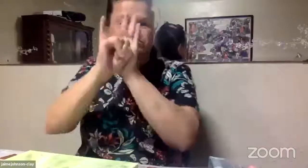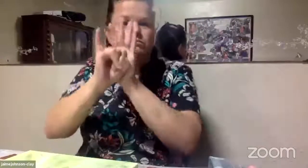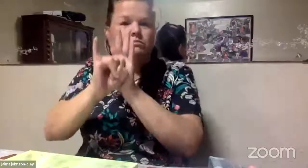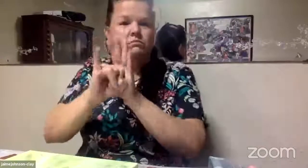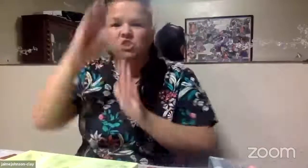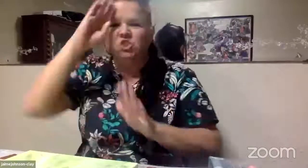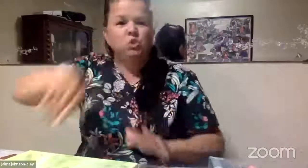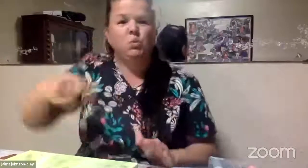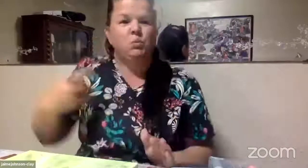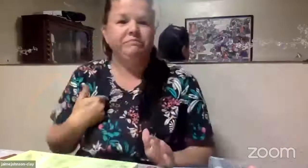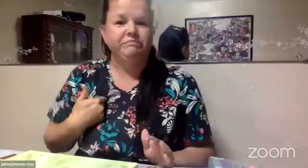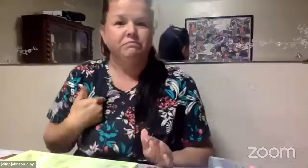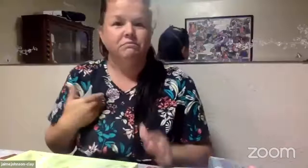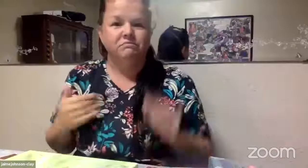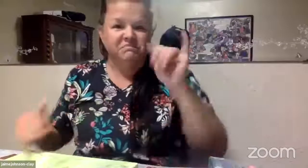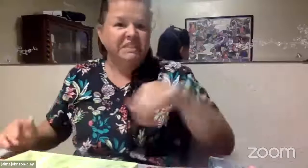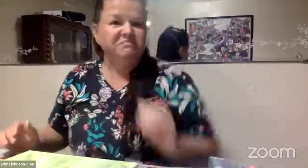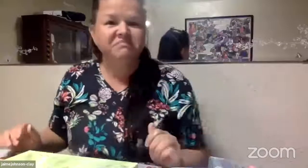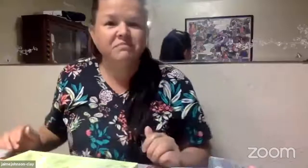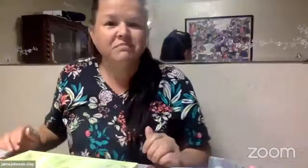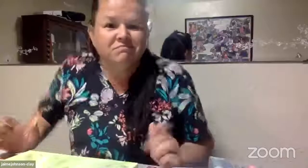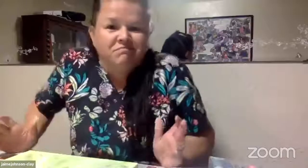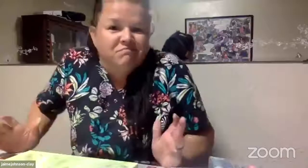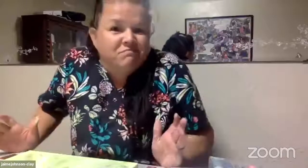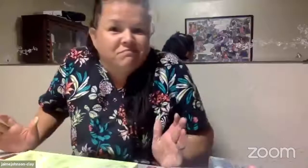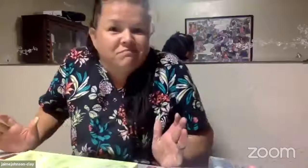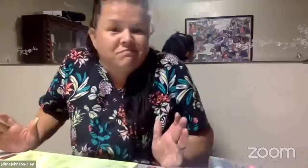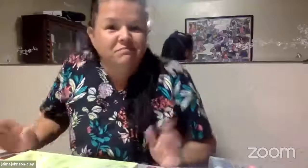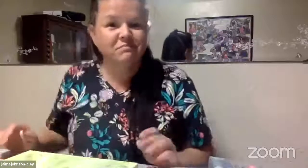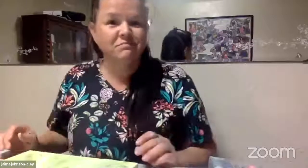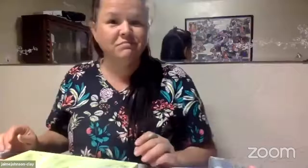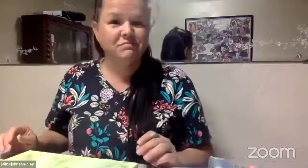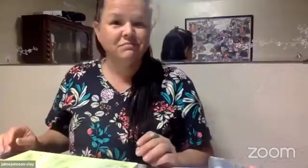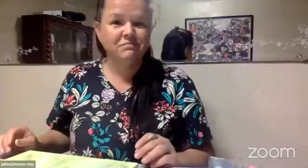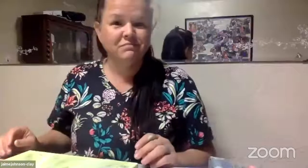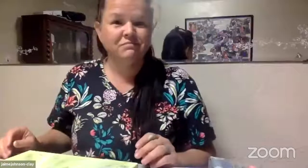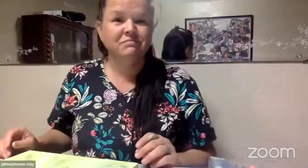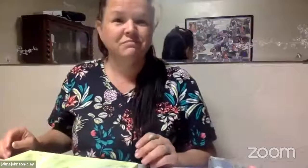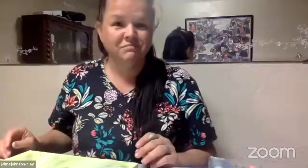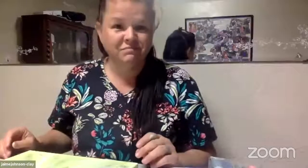to the music at all. And that's how my grandmother was like, I think that she's deaf. That's how I was identified.